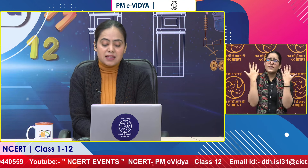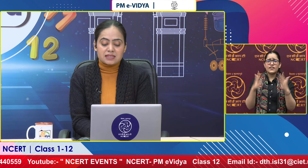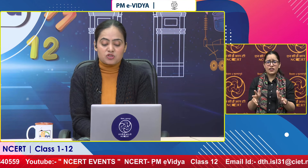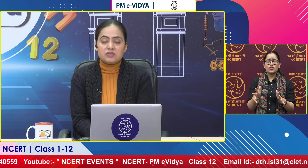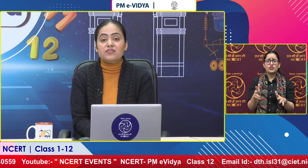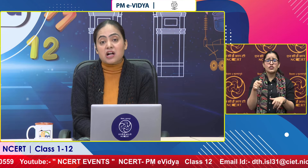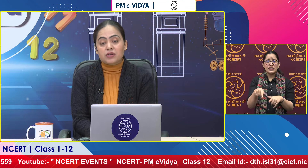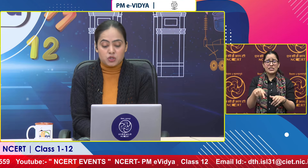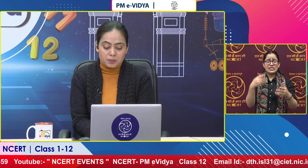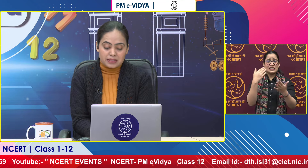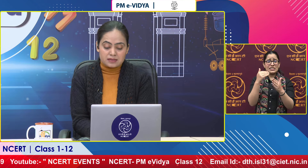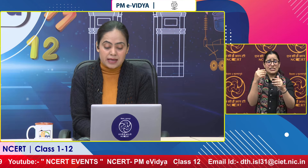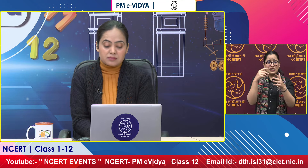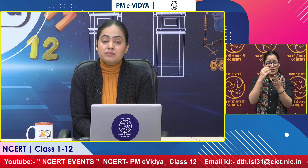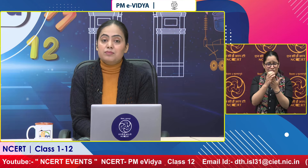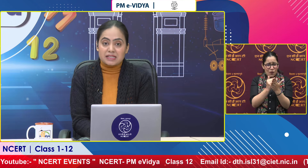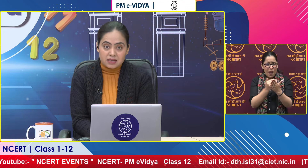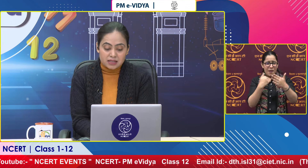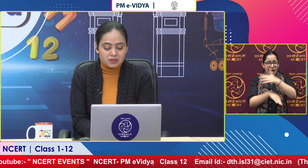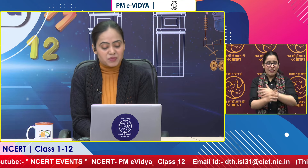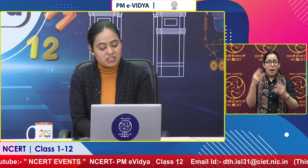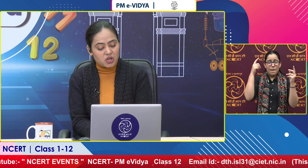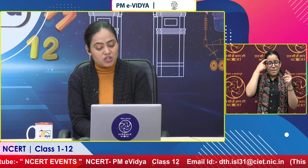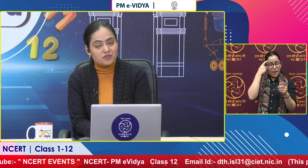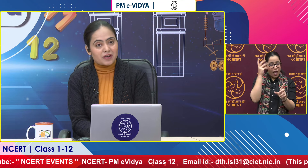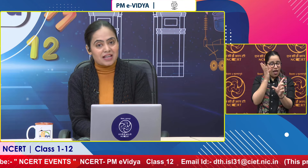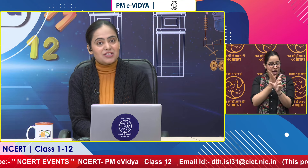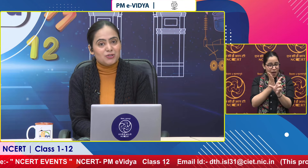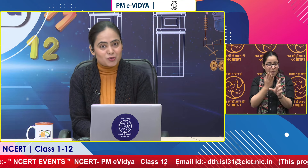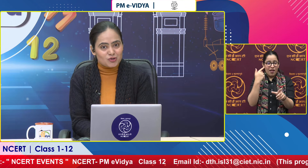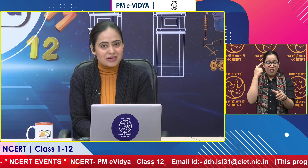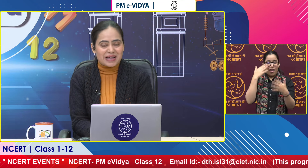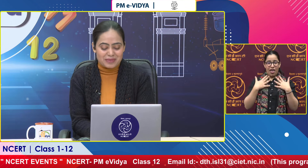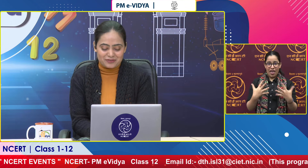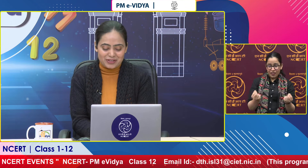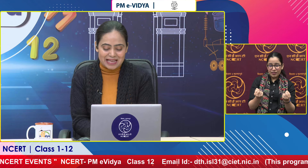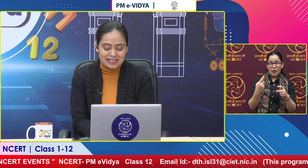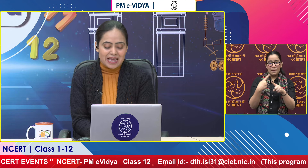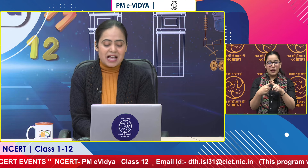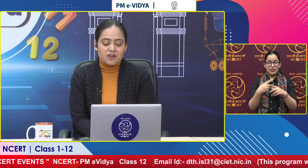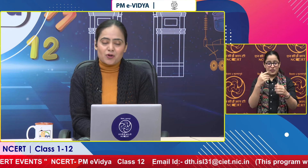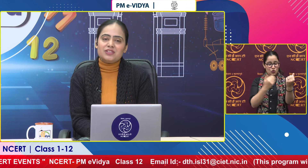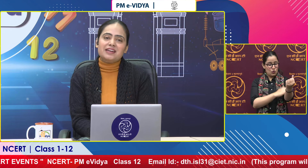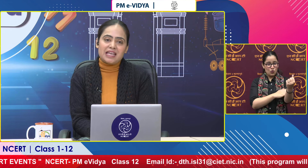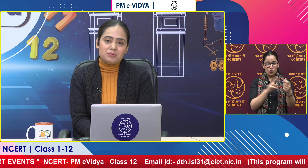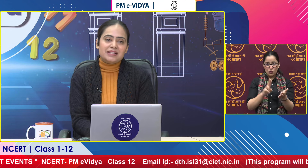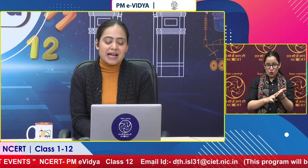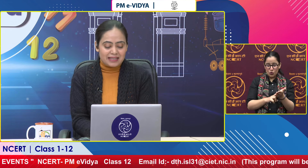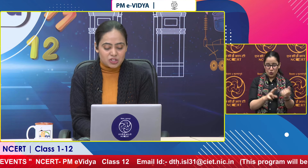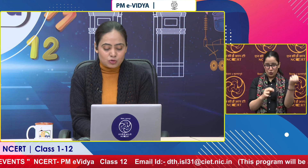these sessions have covered topics like mental health, technology and finance, nutrition and mindfulness. Of course, they are aimed at guiding